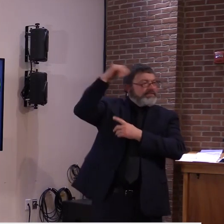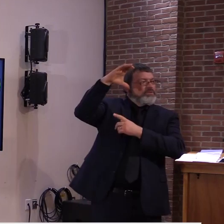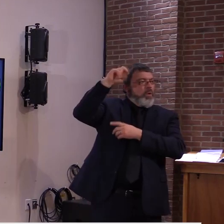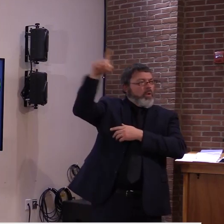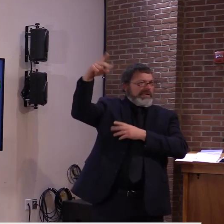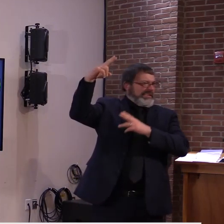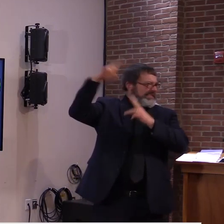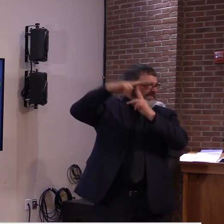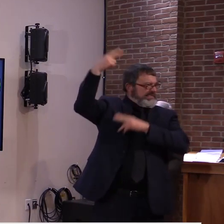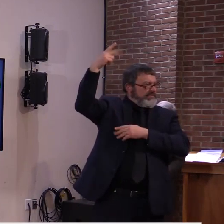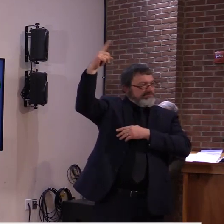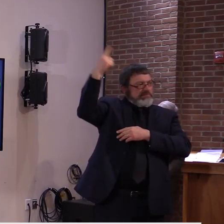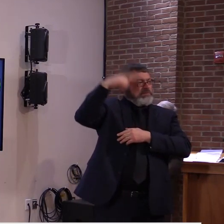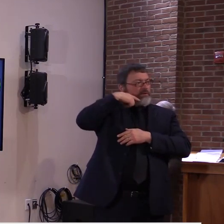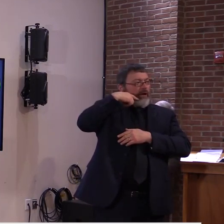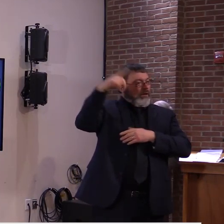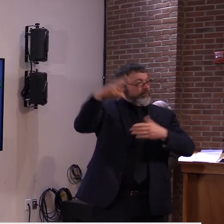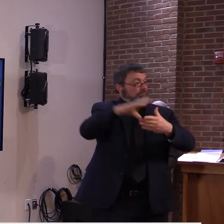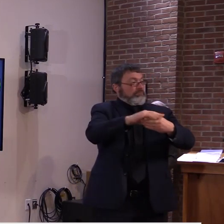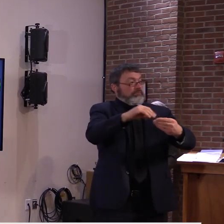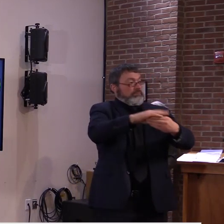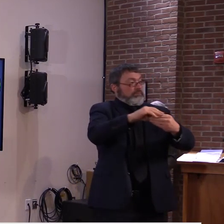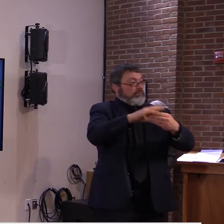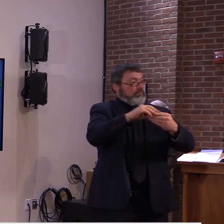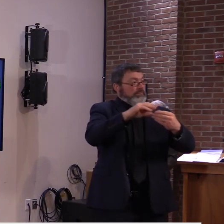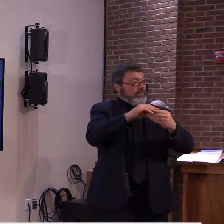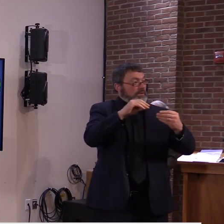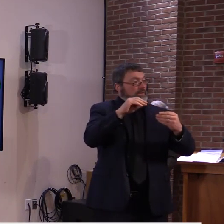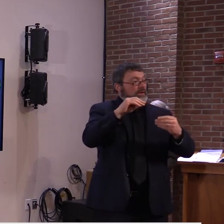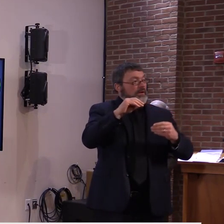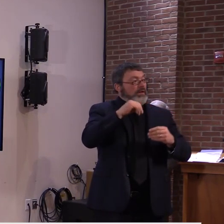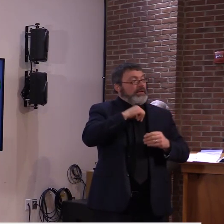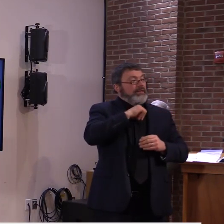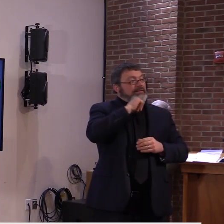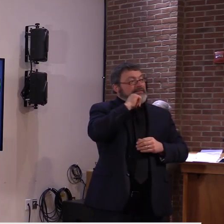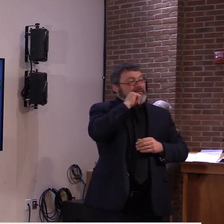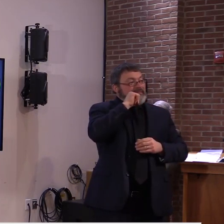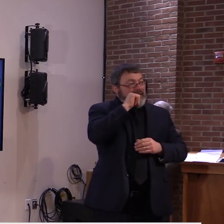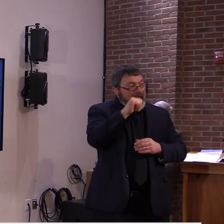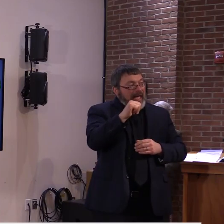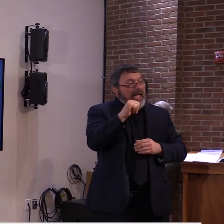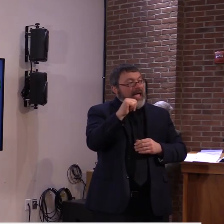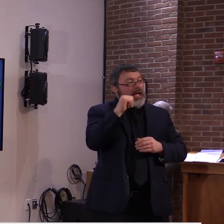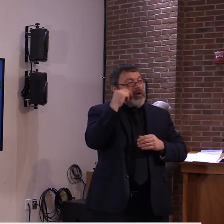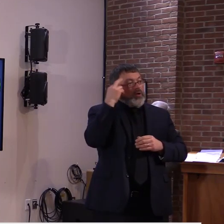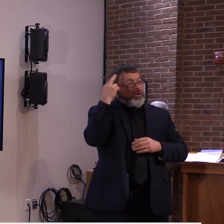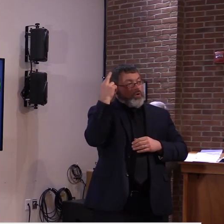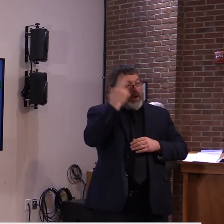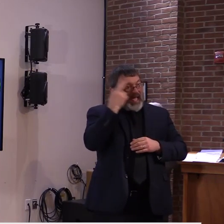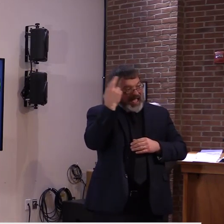to face the world, so to speak, without the protection of everything. Having said that, the Pfizer